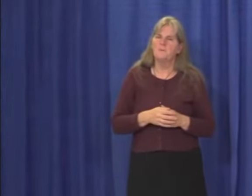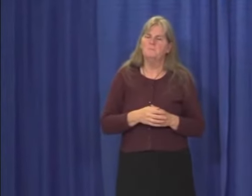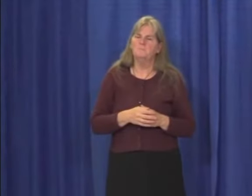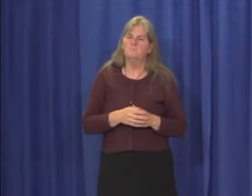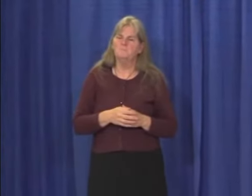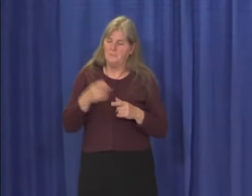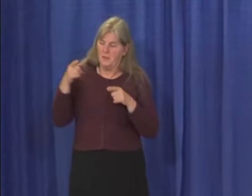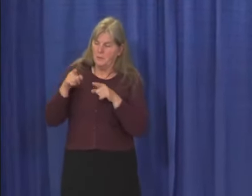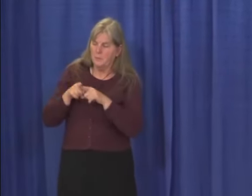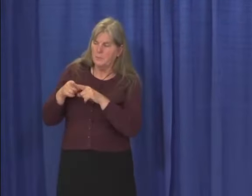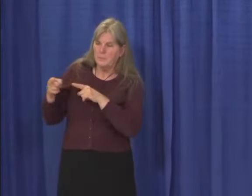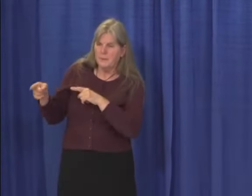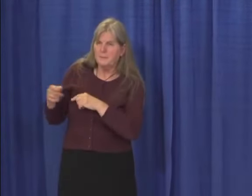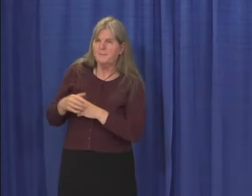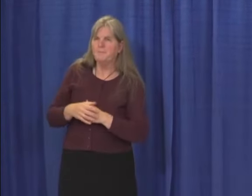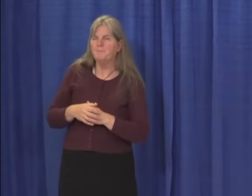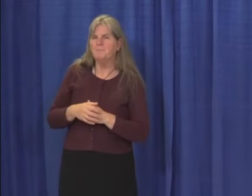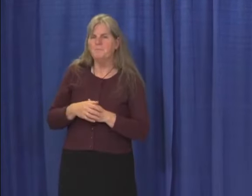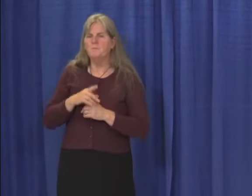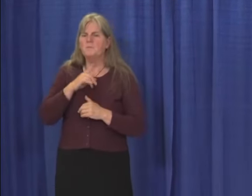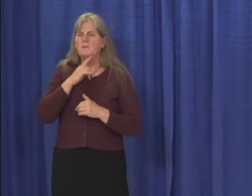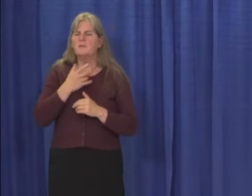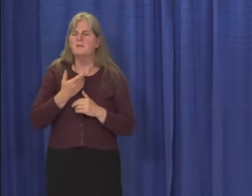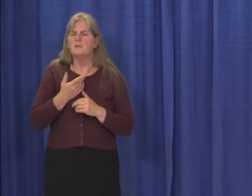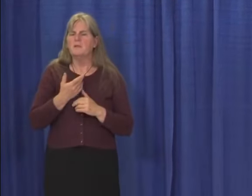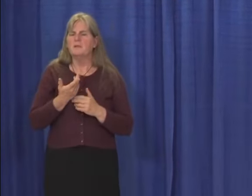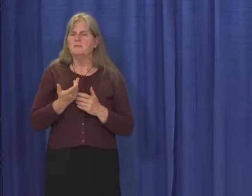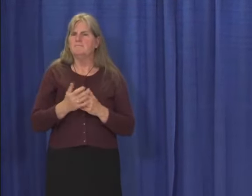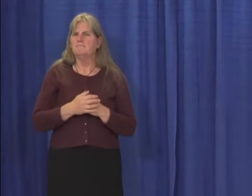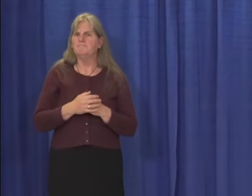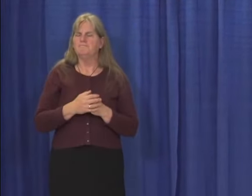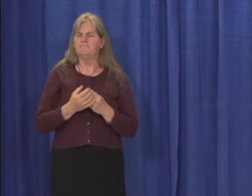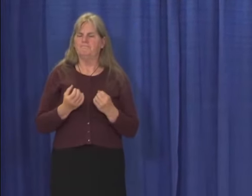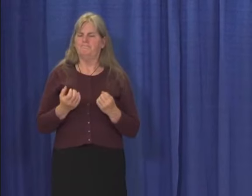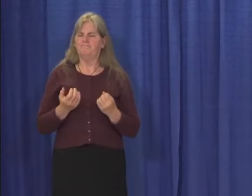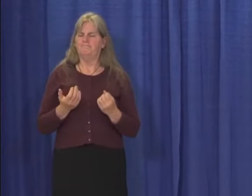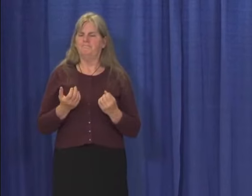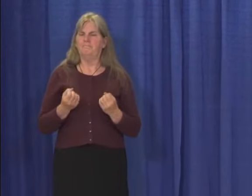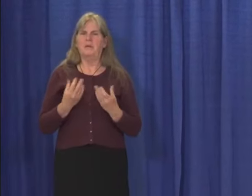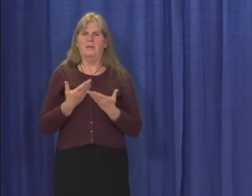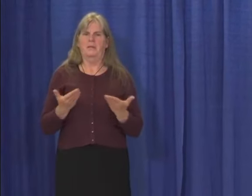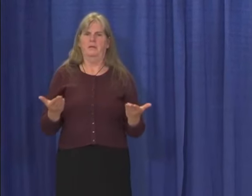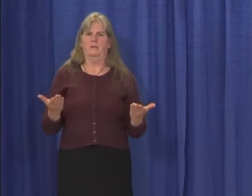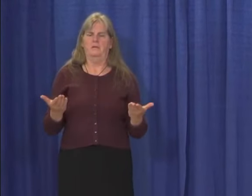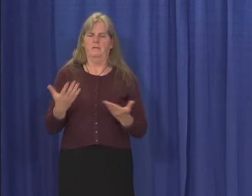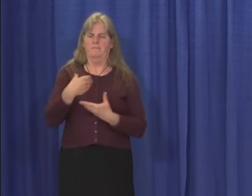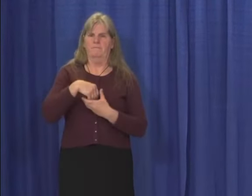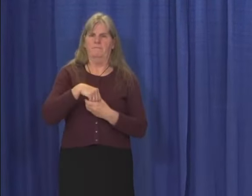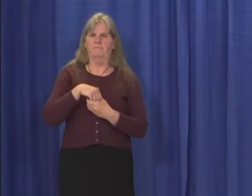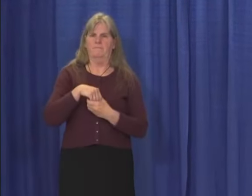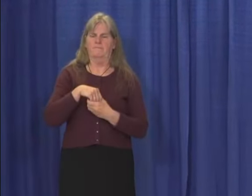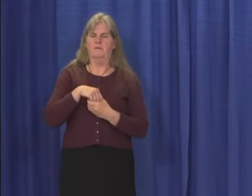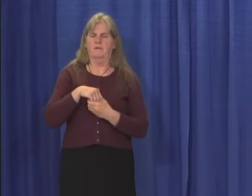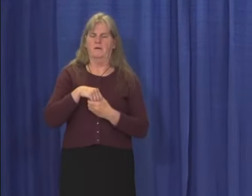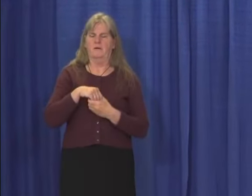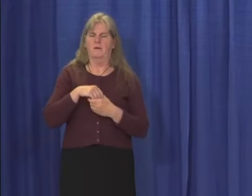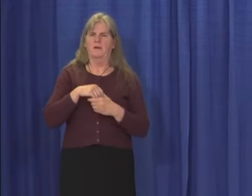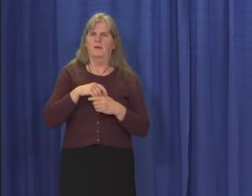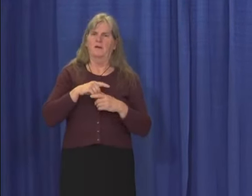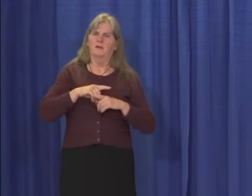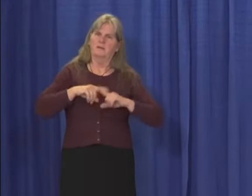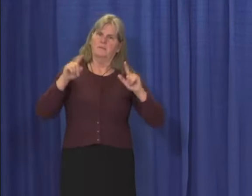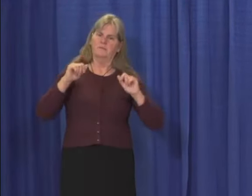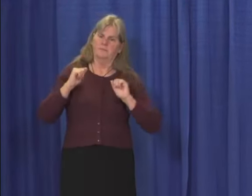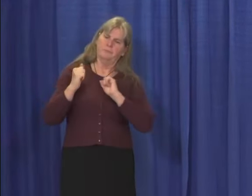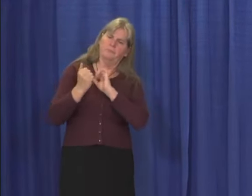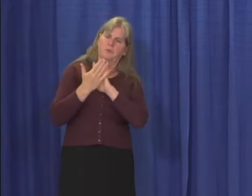I agree. It's really looking at a whole transition into a new way of living with COVID, of course.